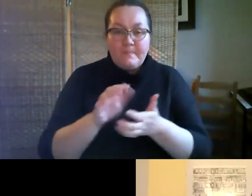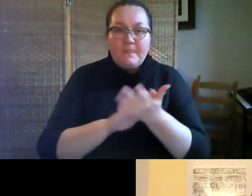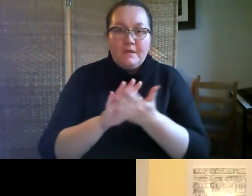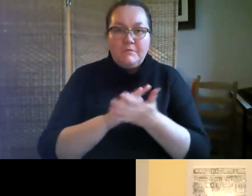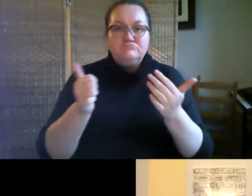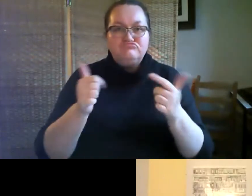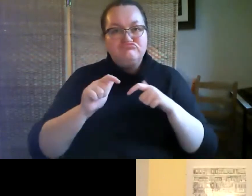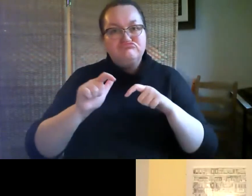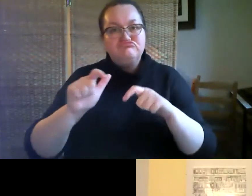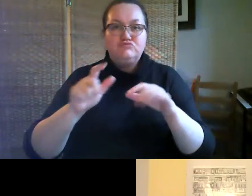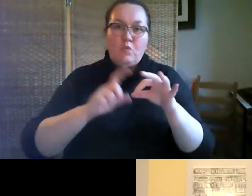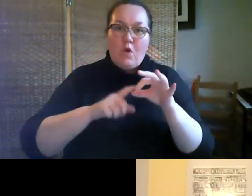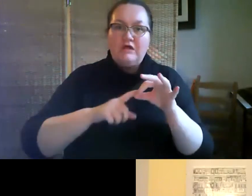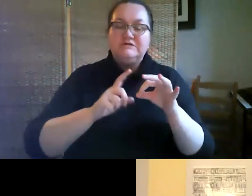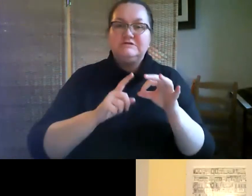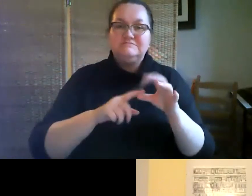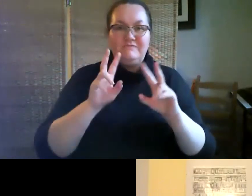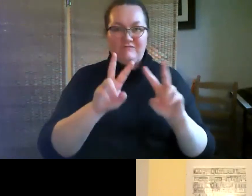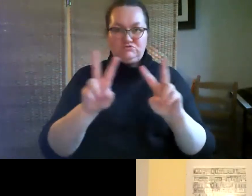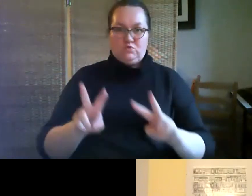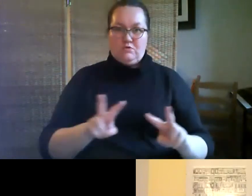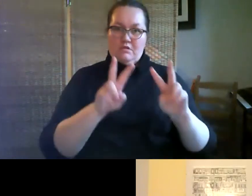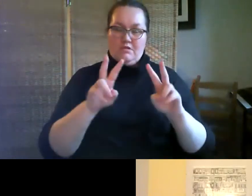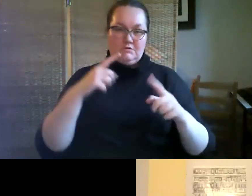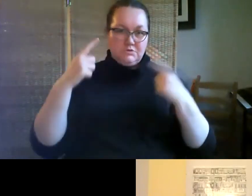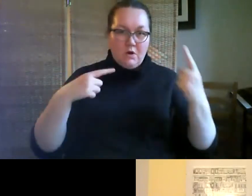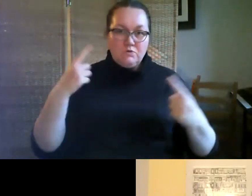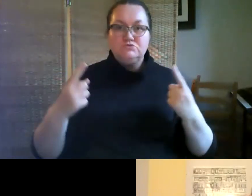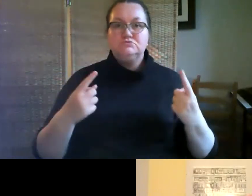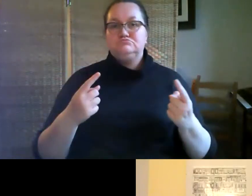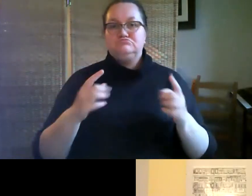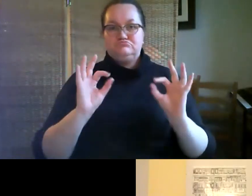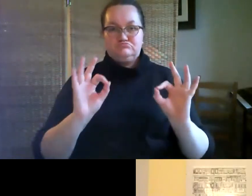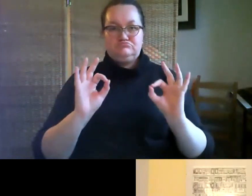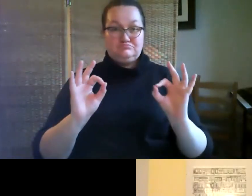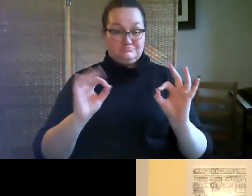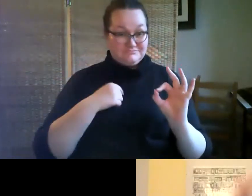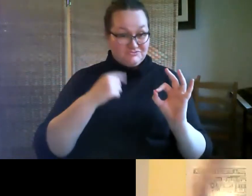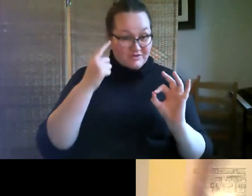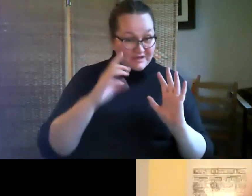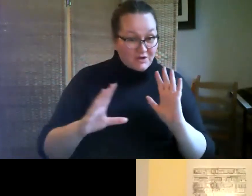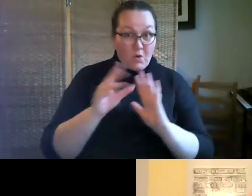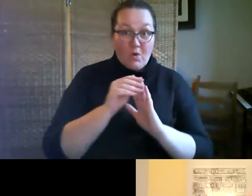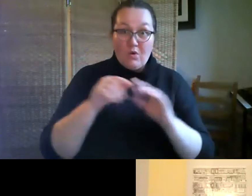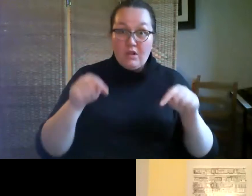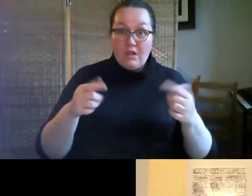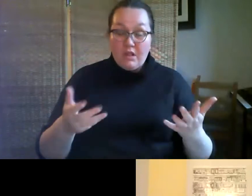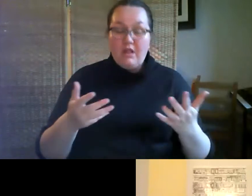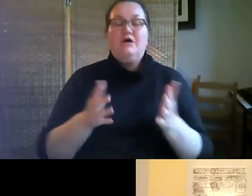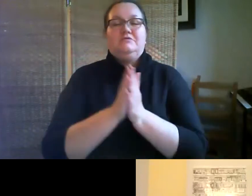a minimum. I think that might be everyone here, so we're sort of good to start. Yeah, as I was